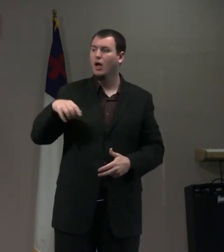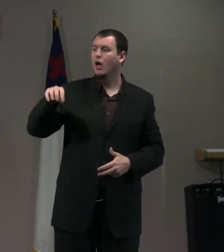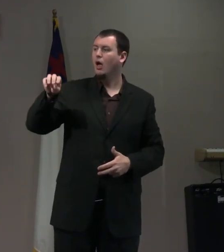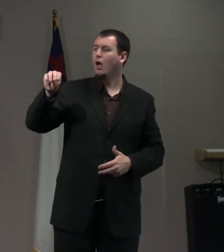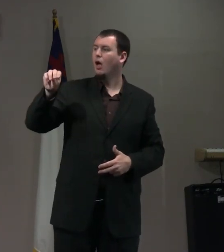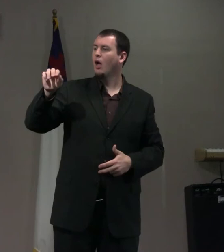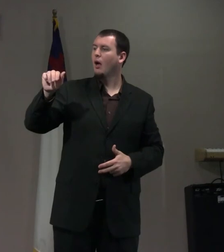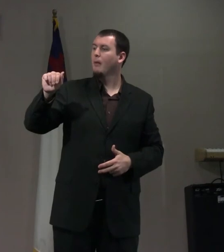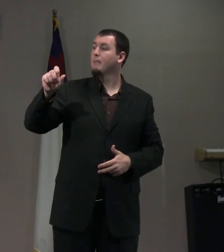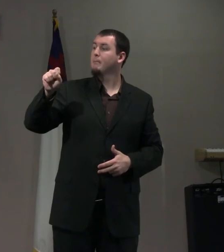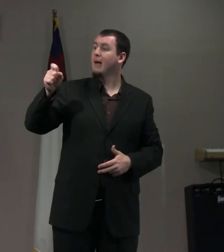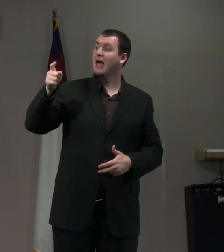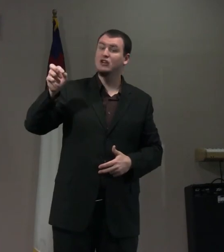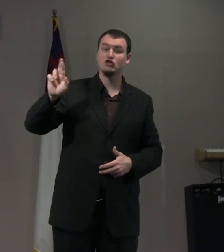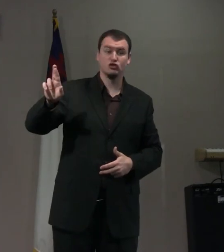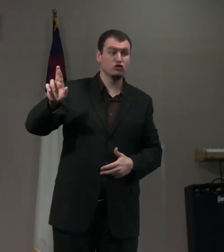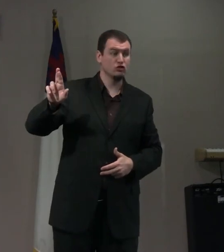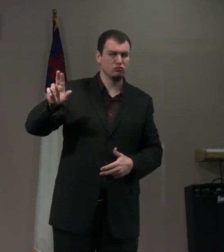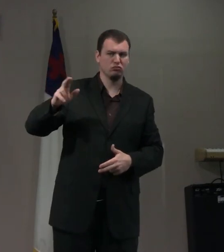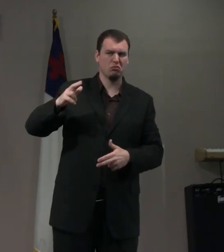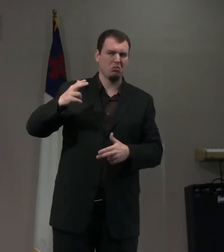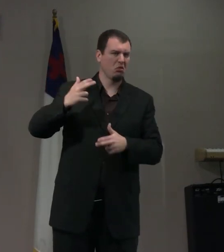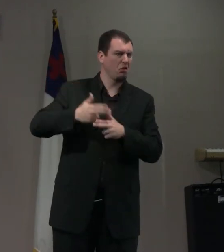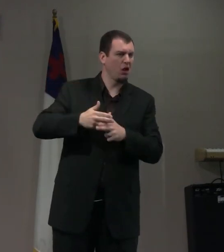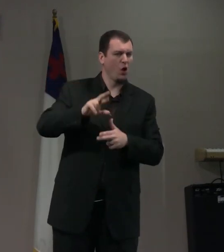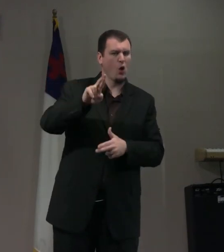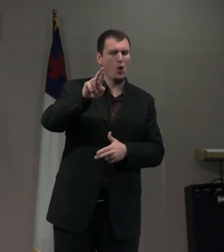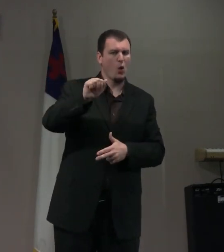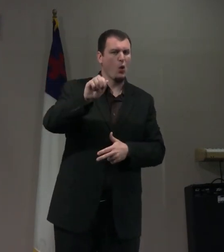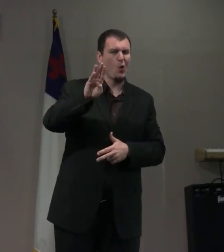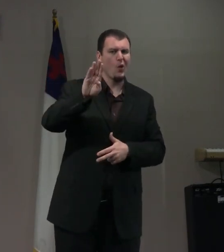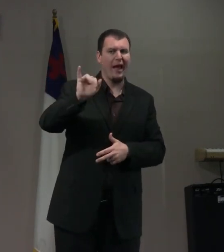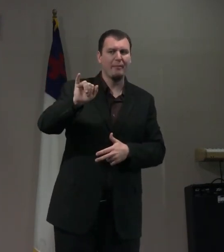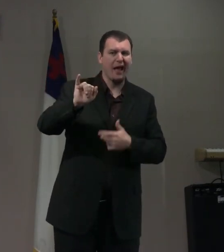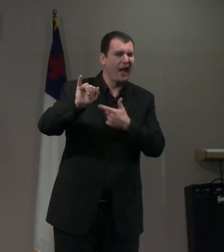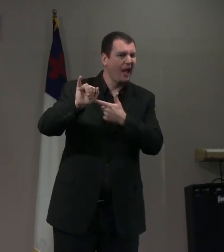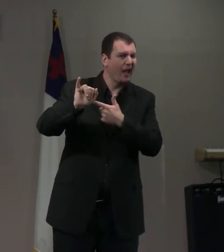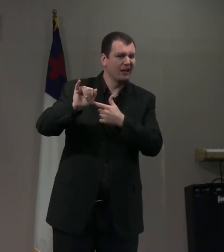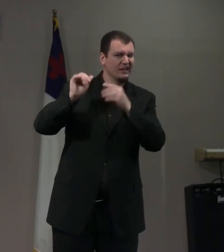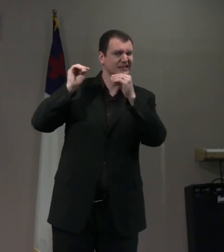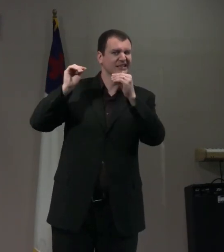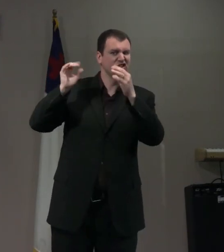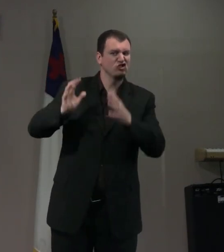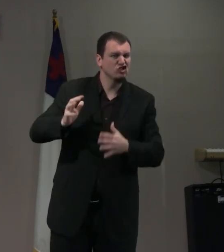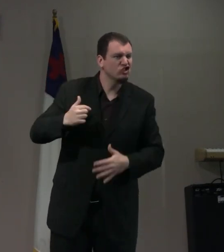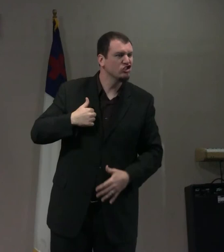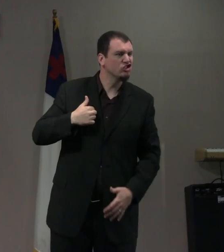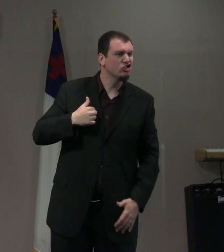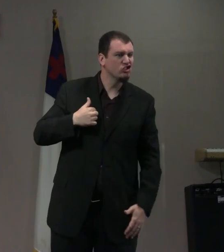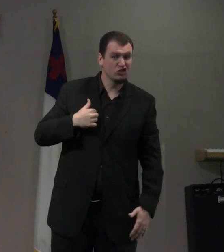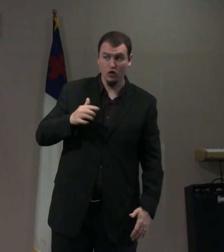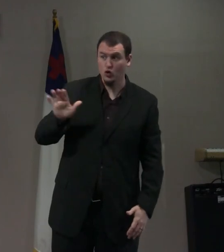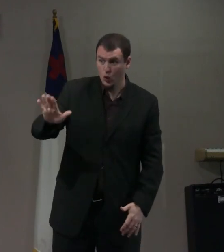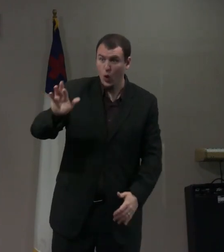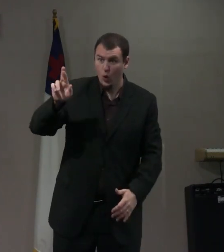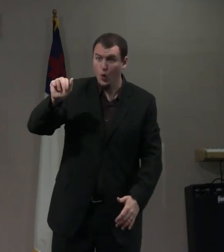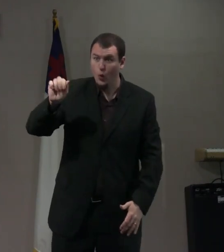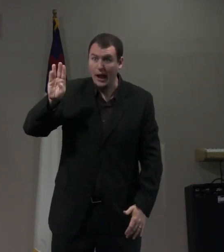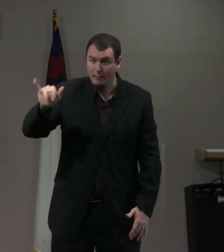because you call me master. You call me rabbi, teacher.